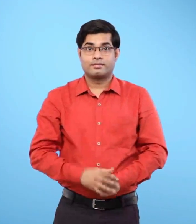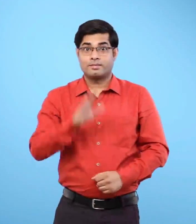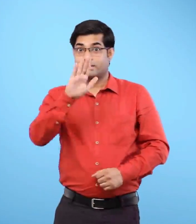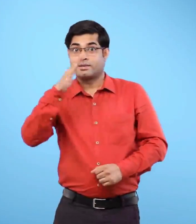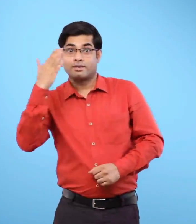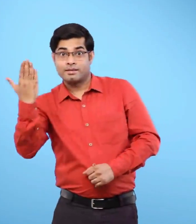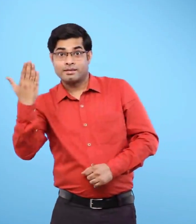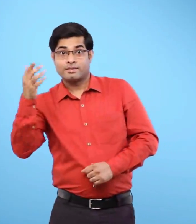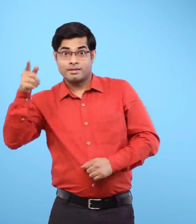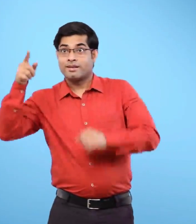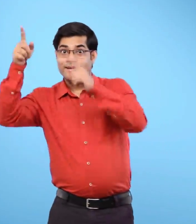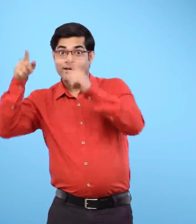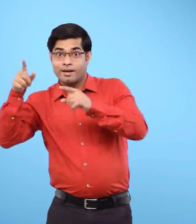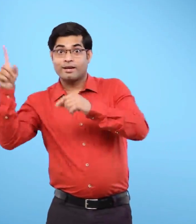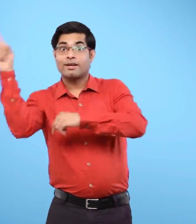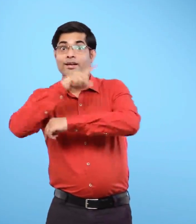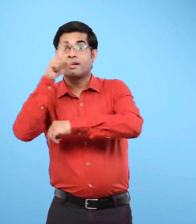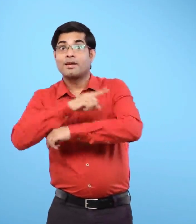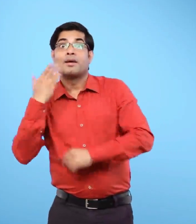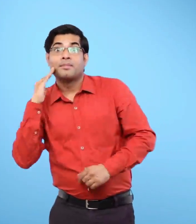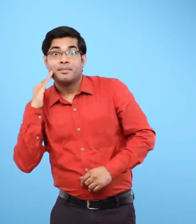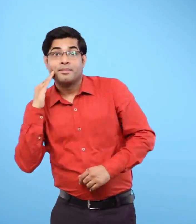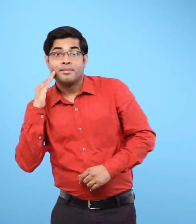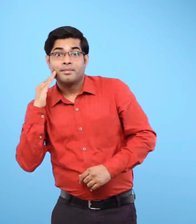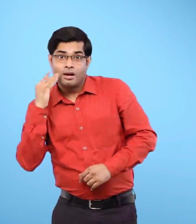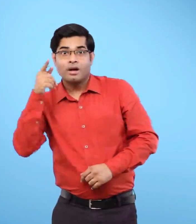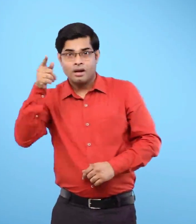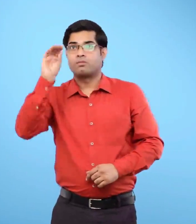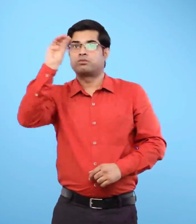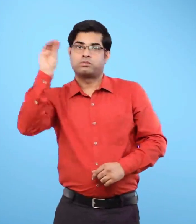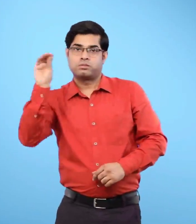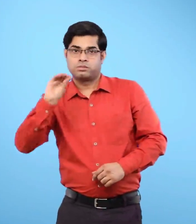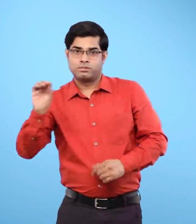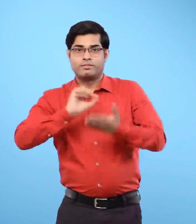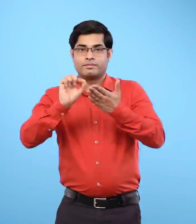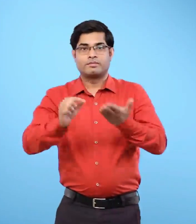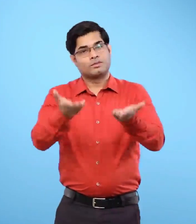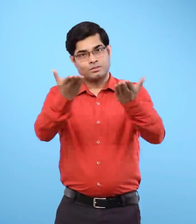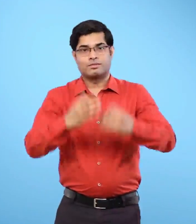The entries of column 2 are blank. Activity.